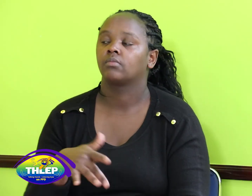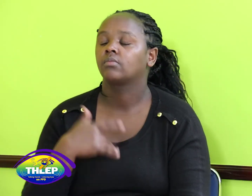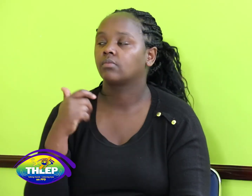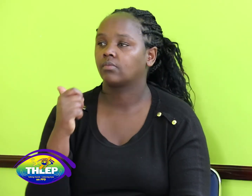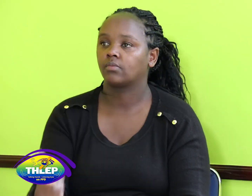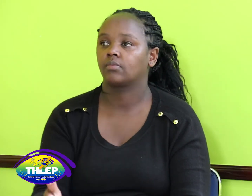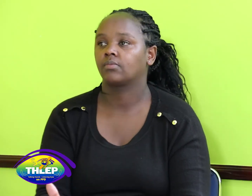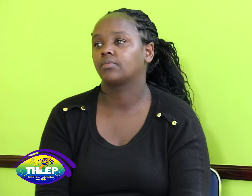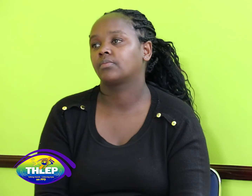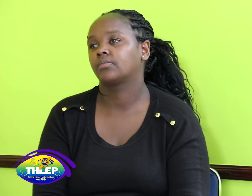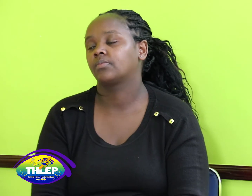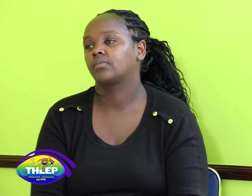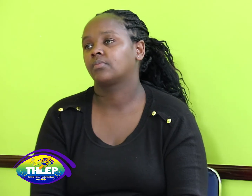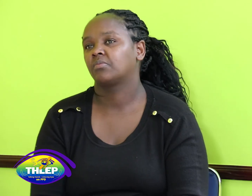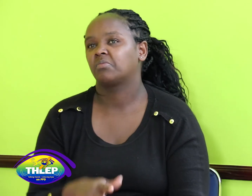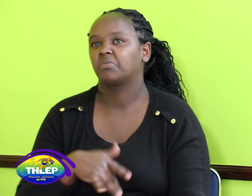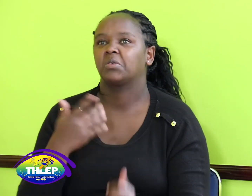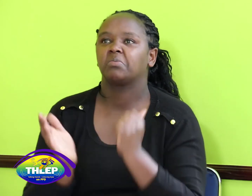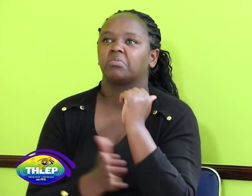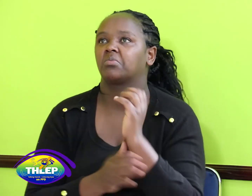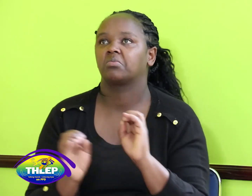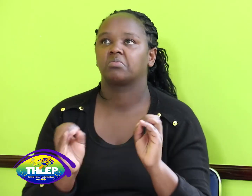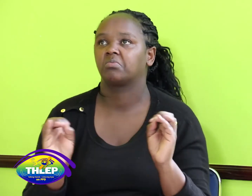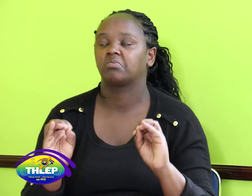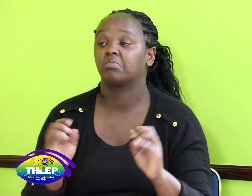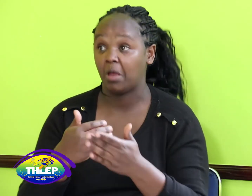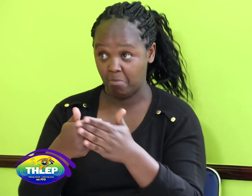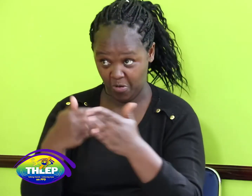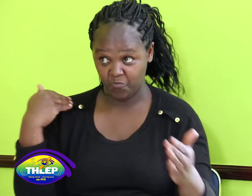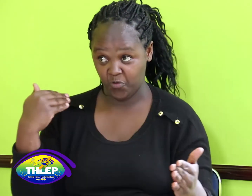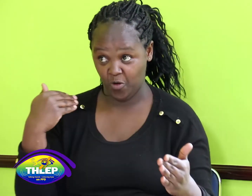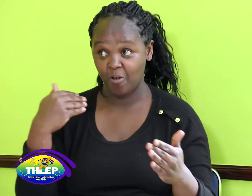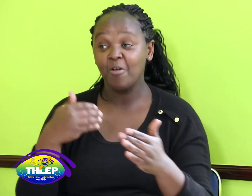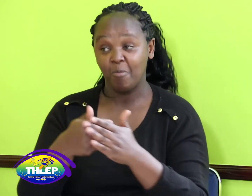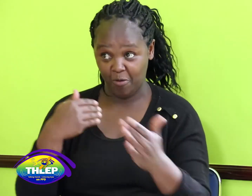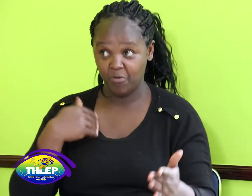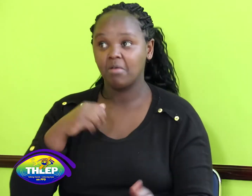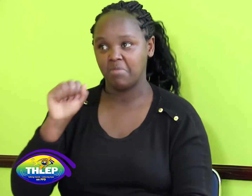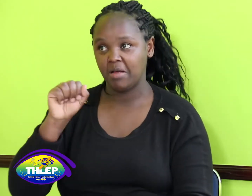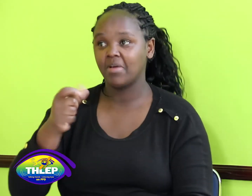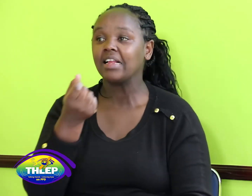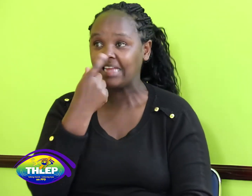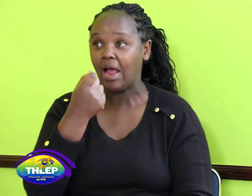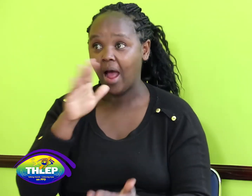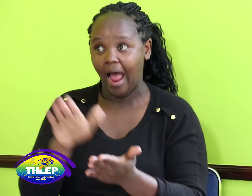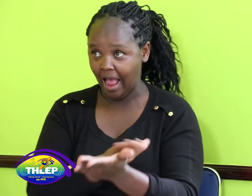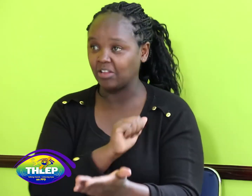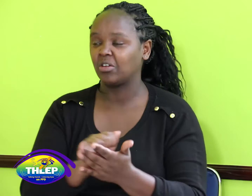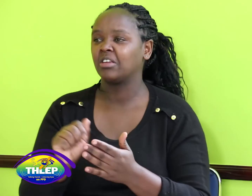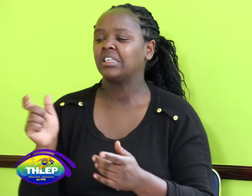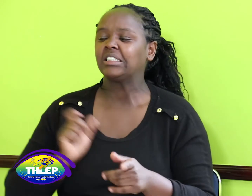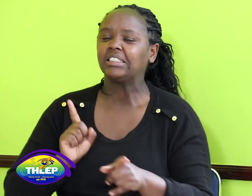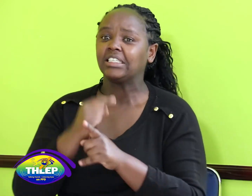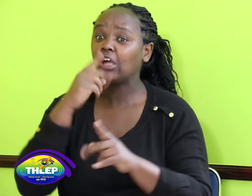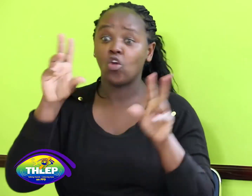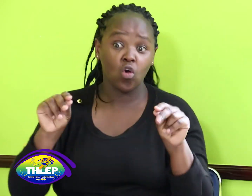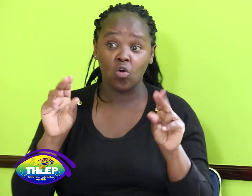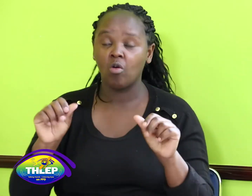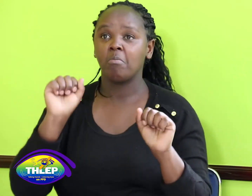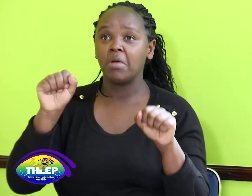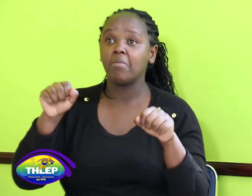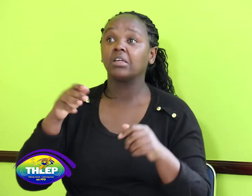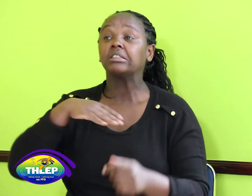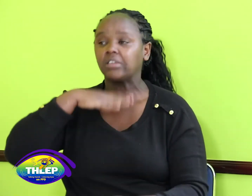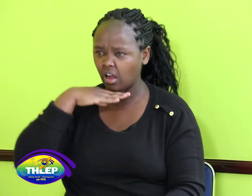Well, I felt good. You felt good? Yeah, I never felt bad. But previously, I was ready